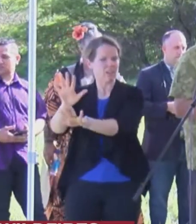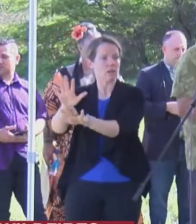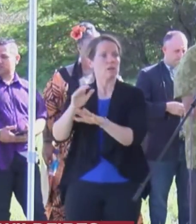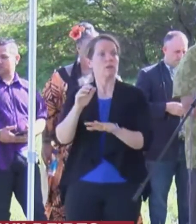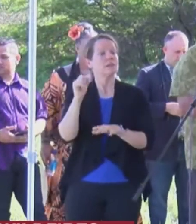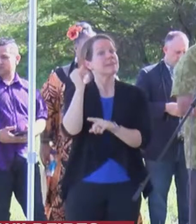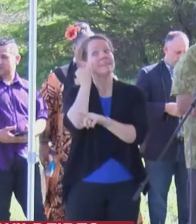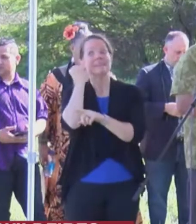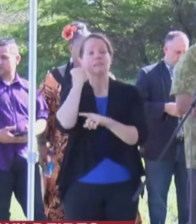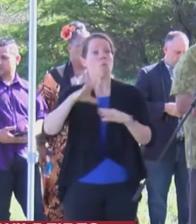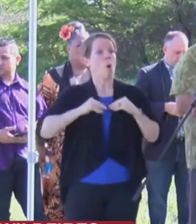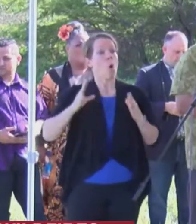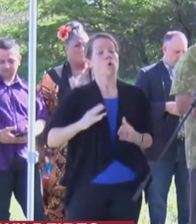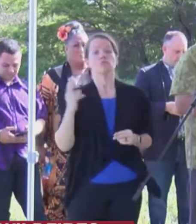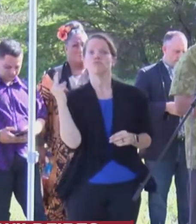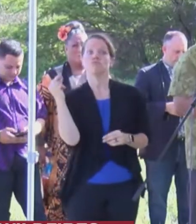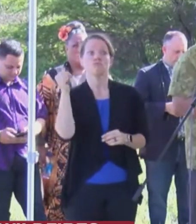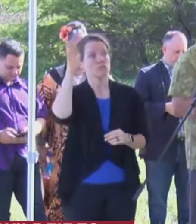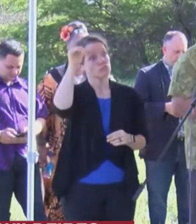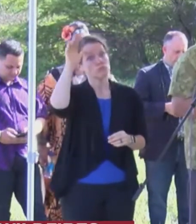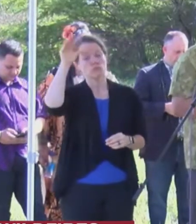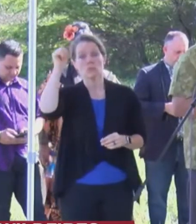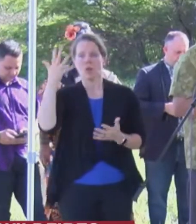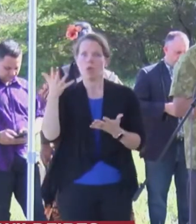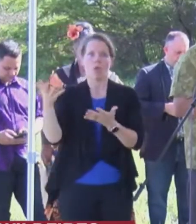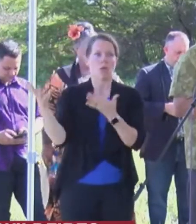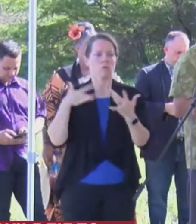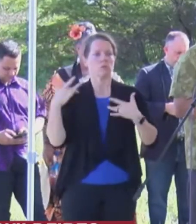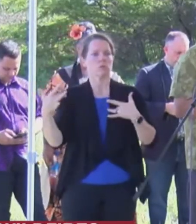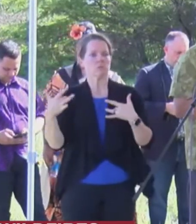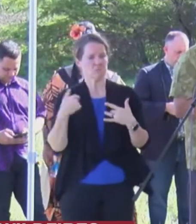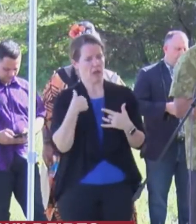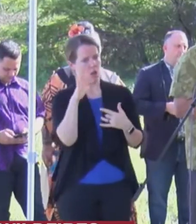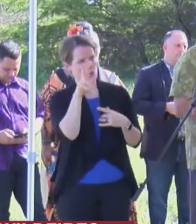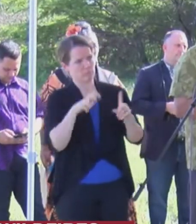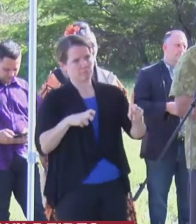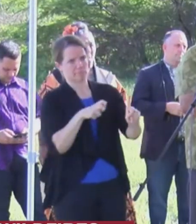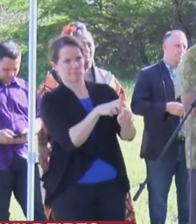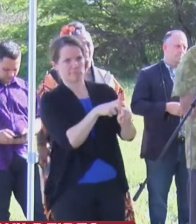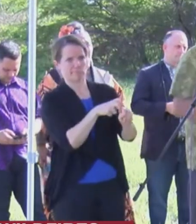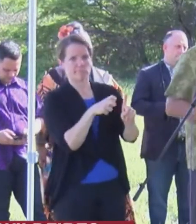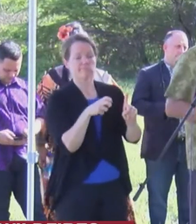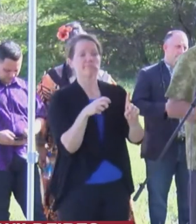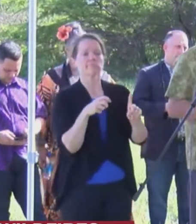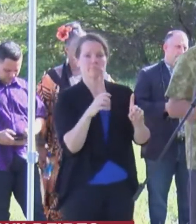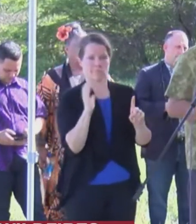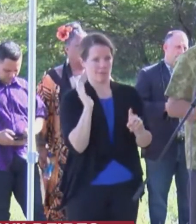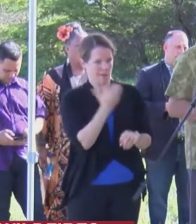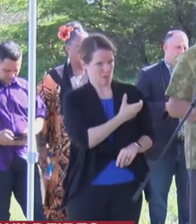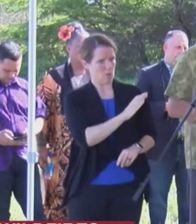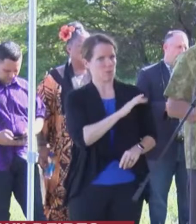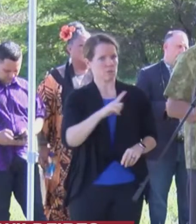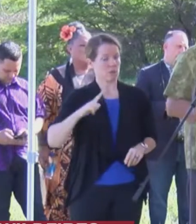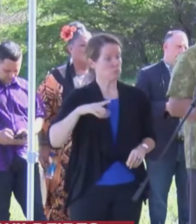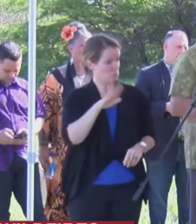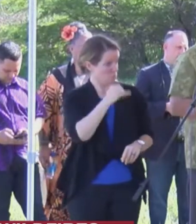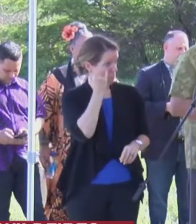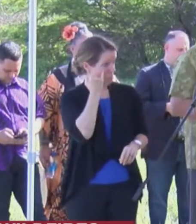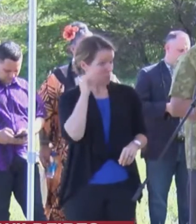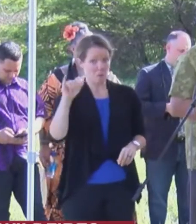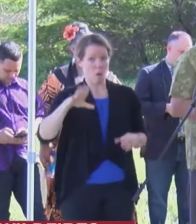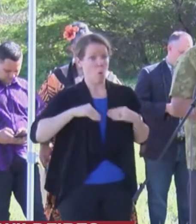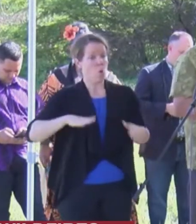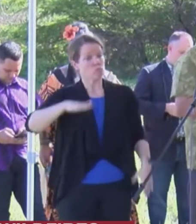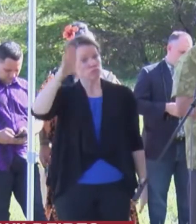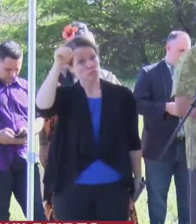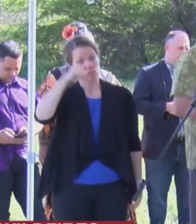of that is ours, I'll be going to the council asking for increase in taxes for all the other units that did not participate,